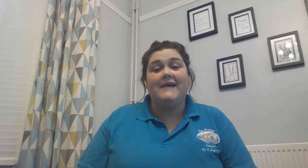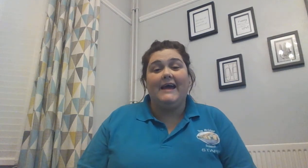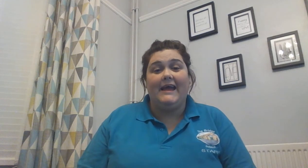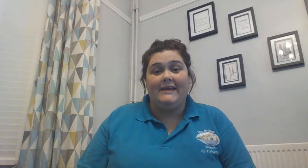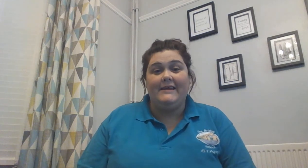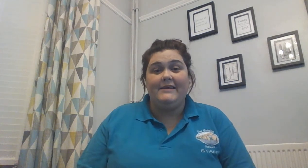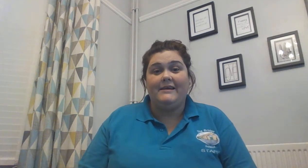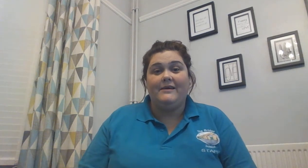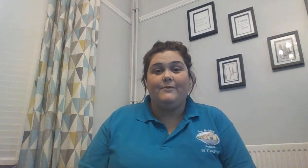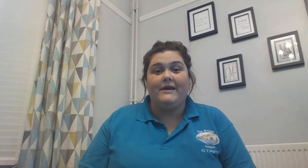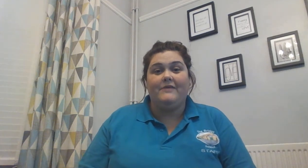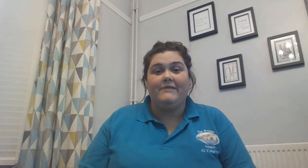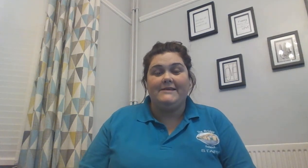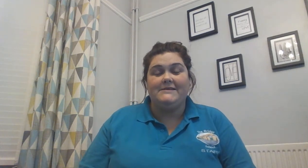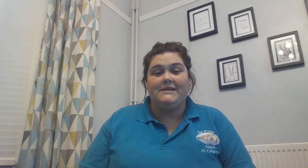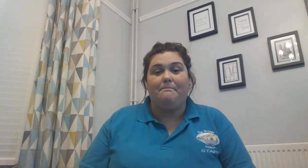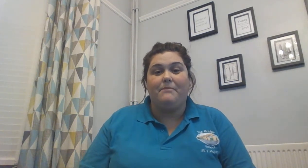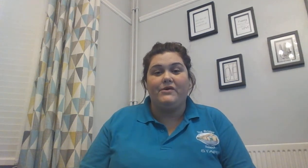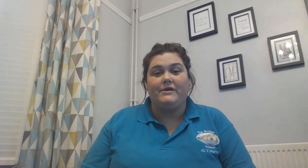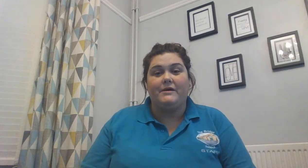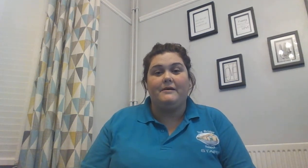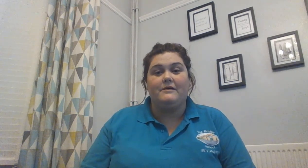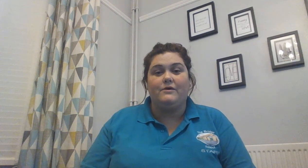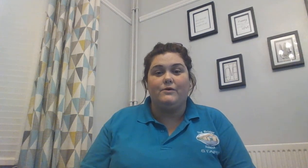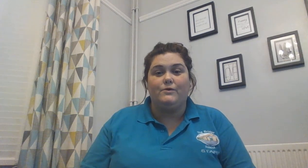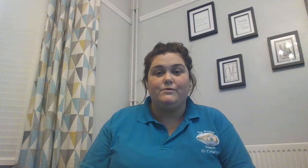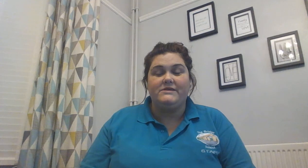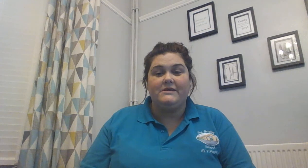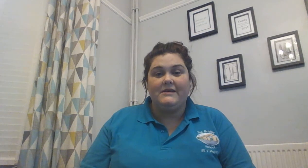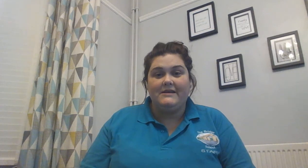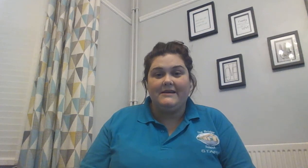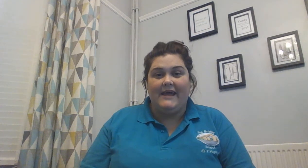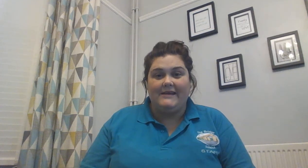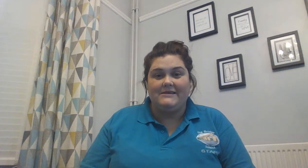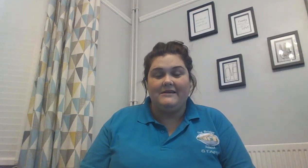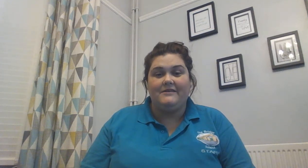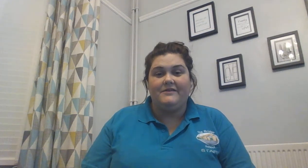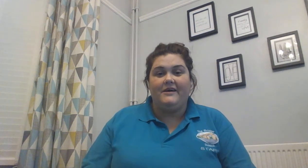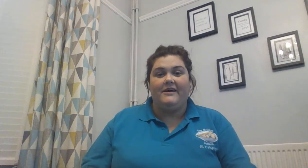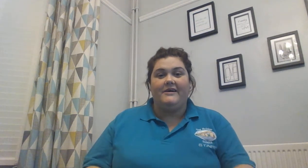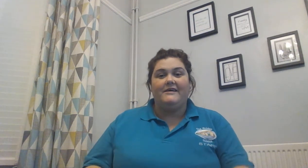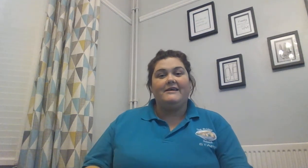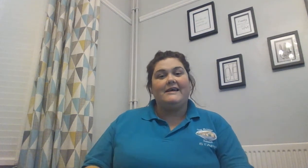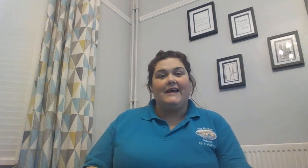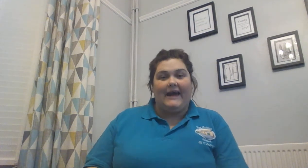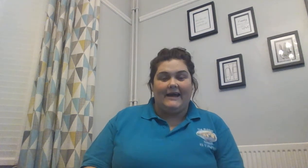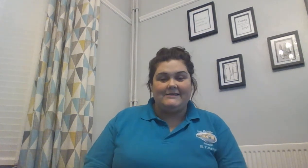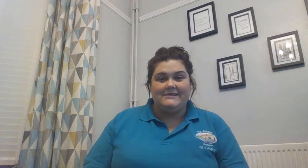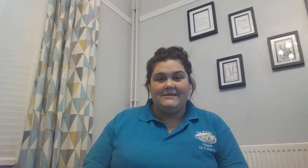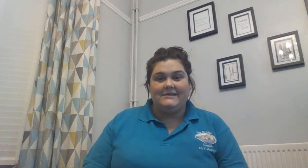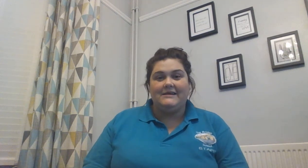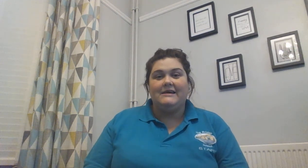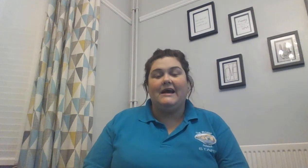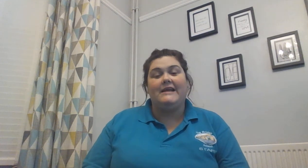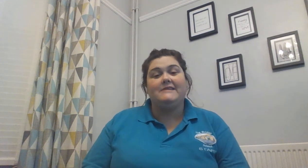Today we are reading a book called Ned the Cat and it's